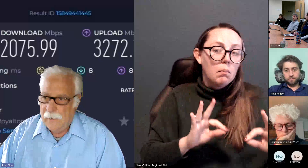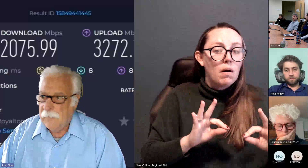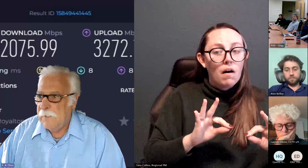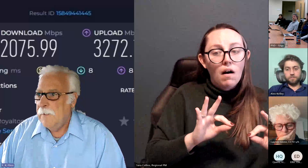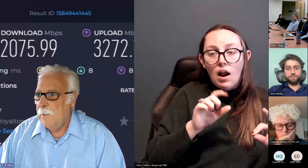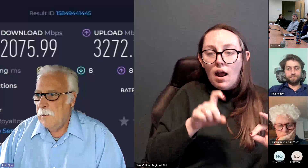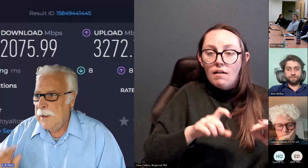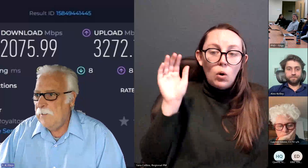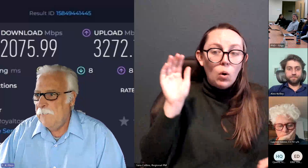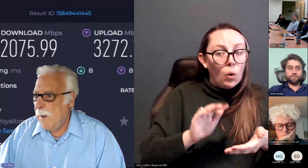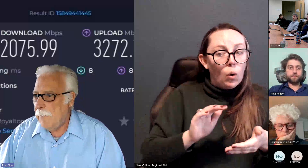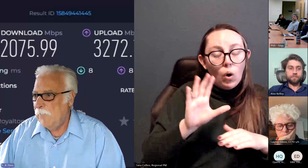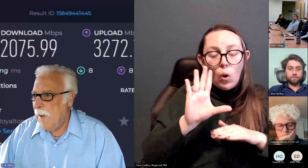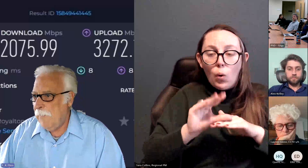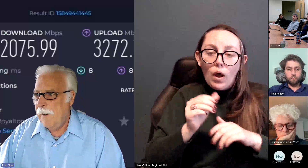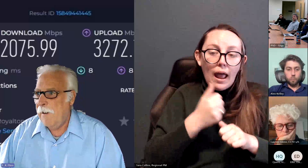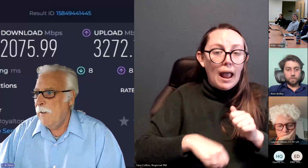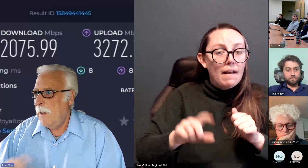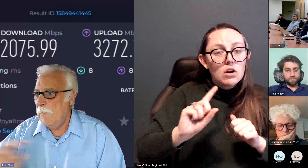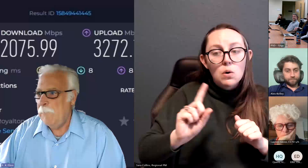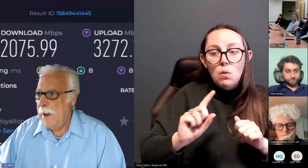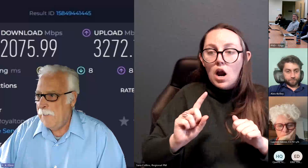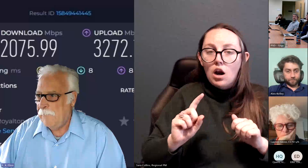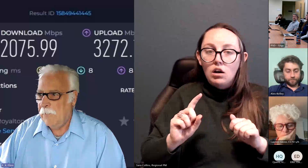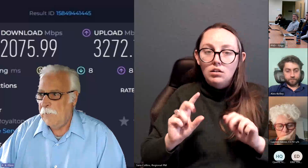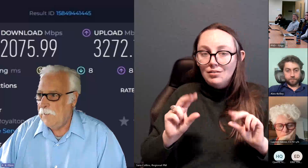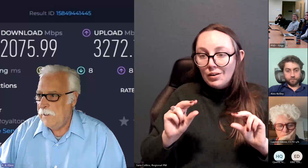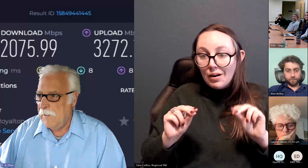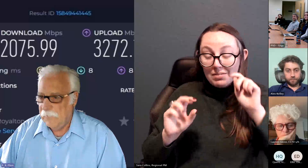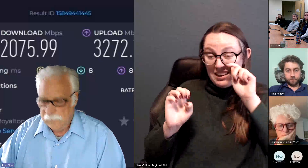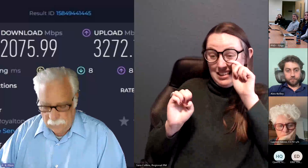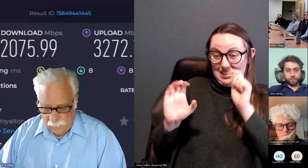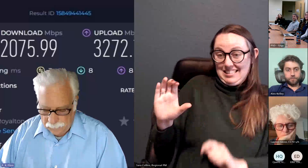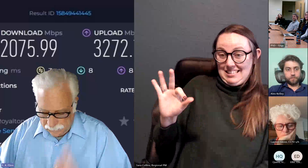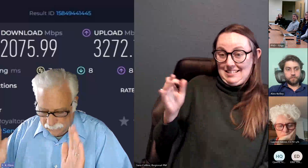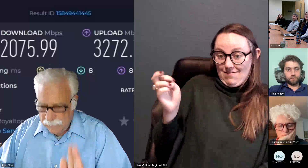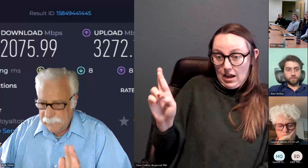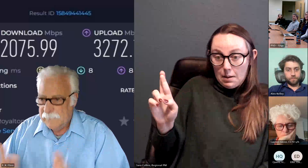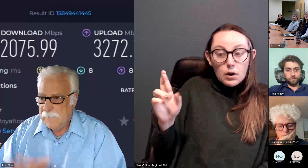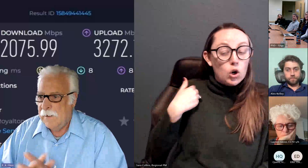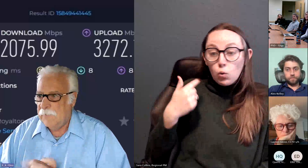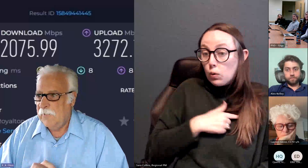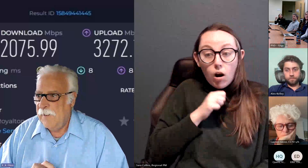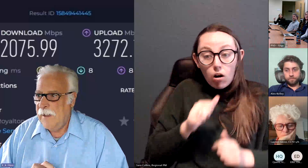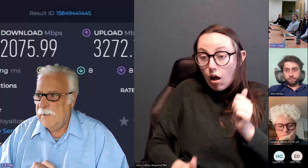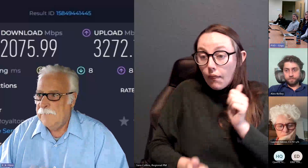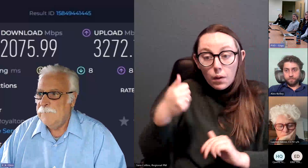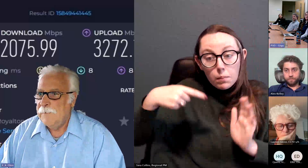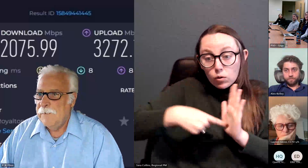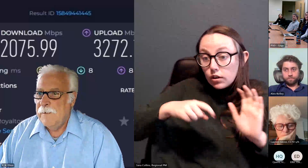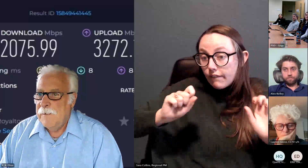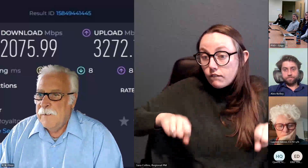right now. EC fiber is not there, and we've been at it for 13 years. So I'll just say